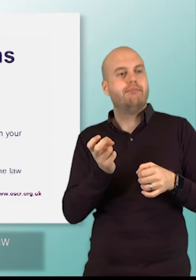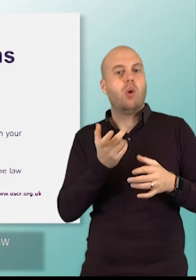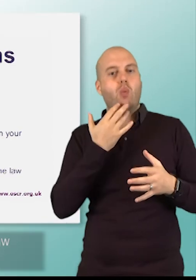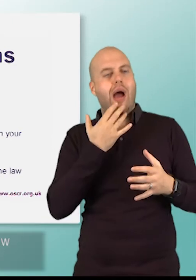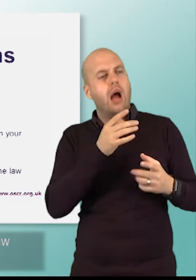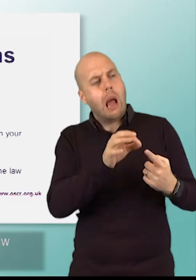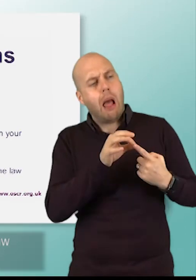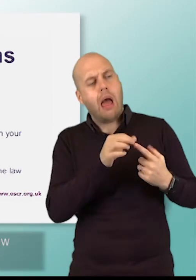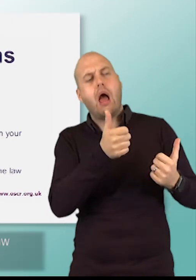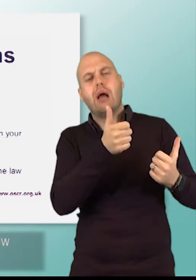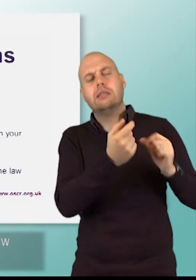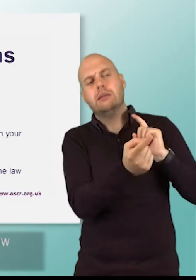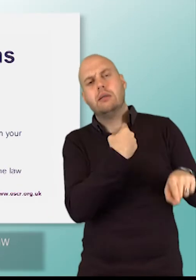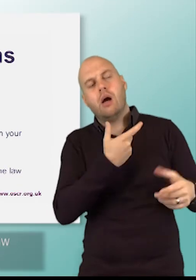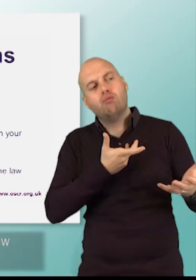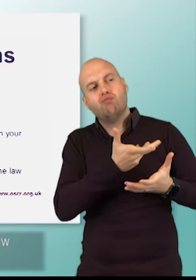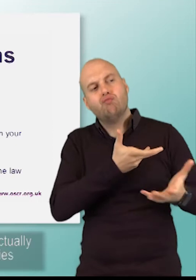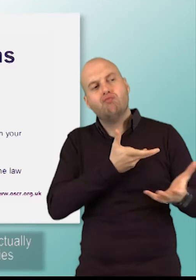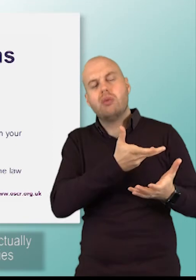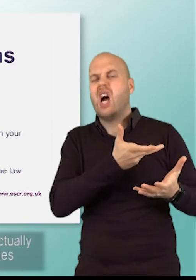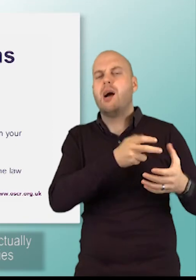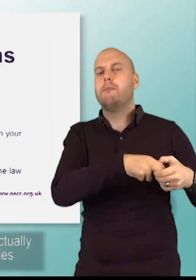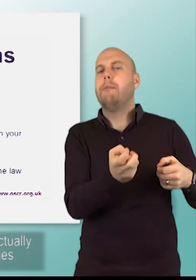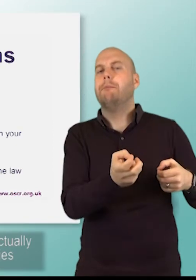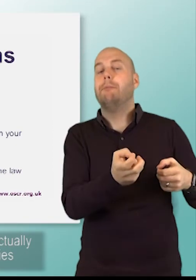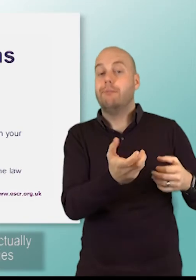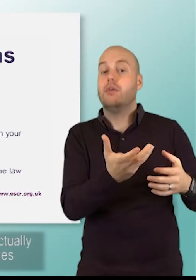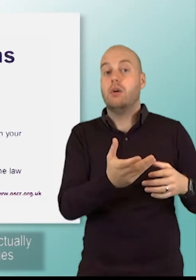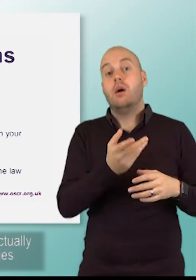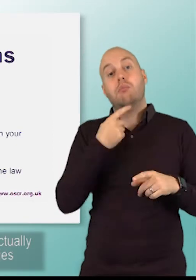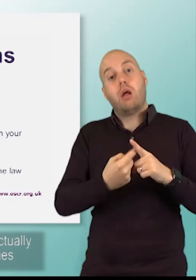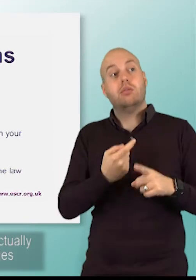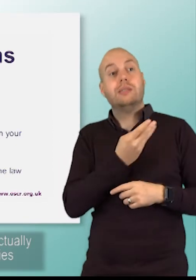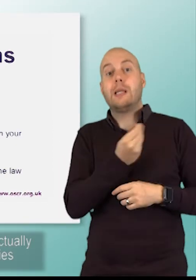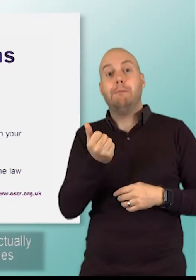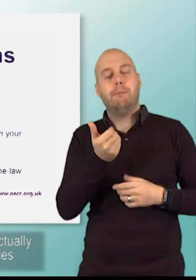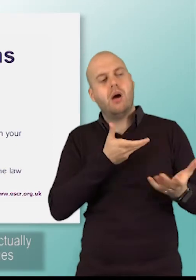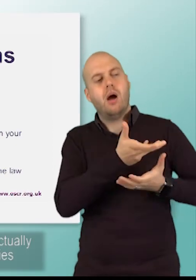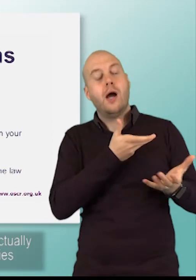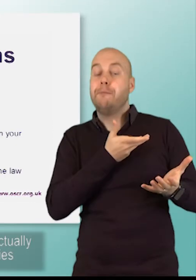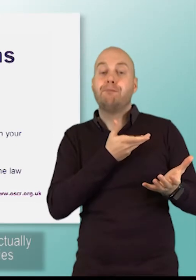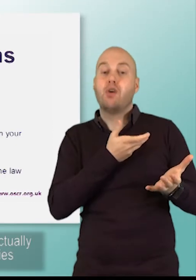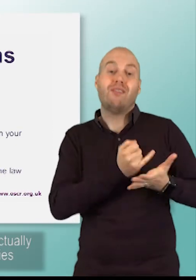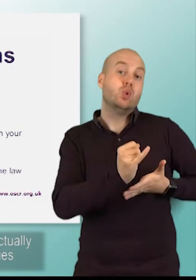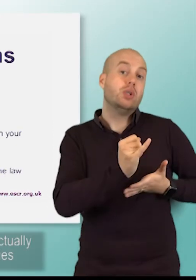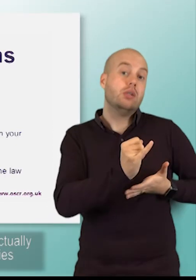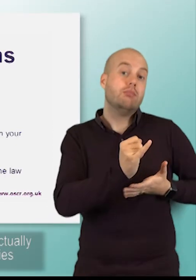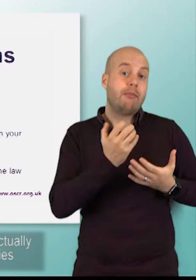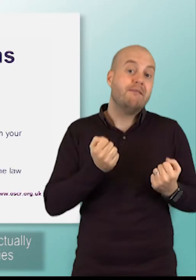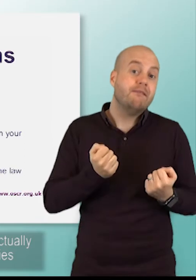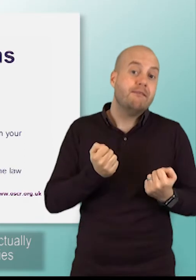withdraw in the course of that conversation. We refuse a handful every year. It's not that many we actually